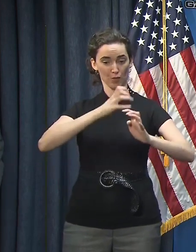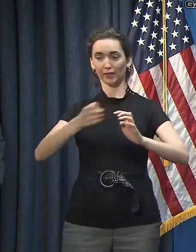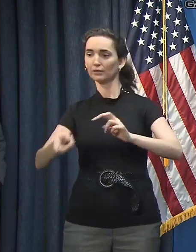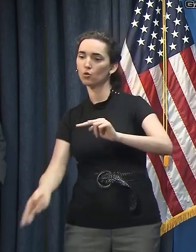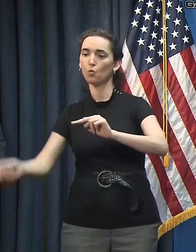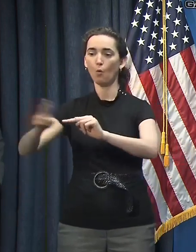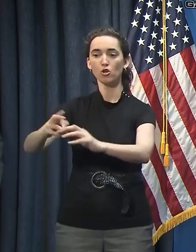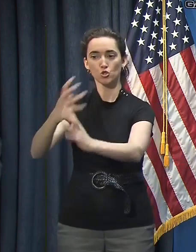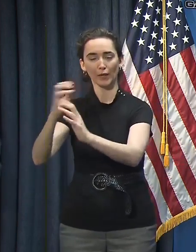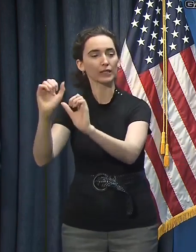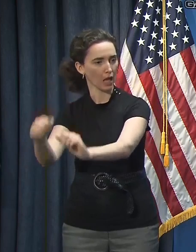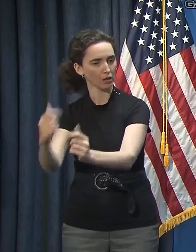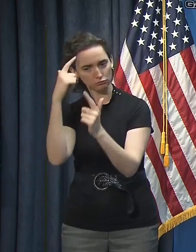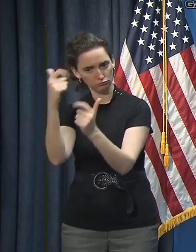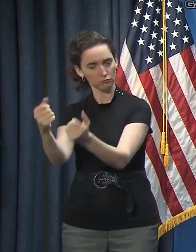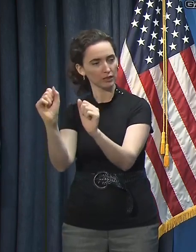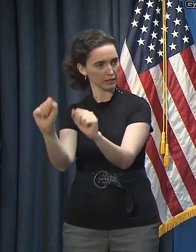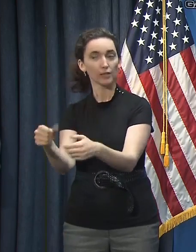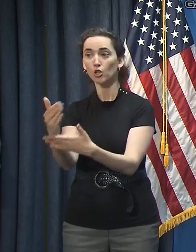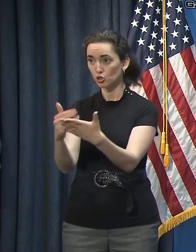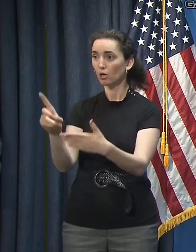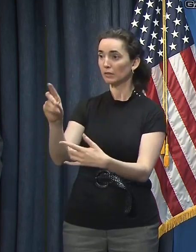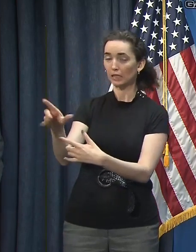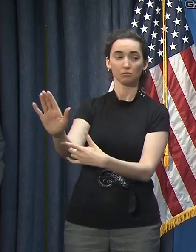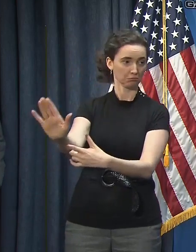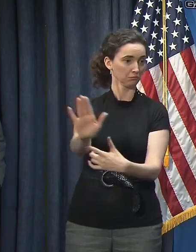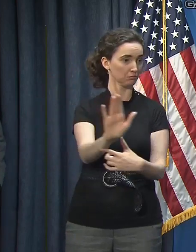that, and that has been done in some cases.